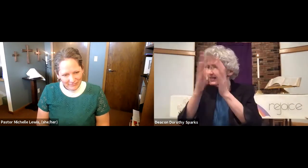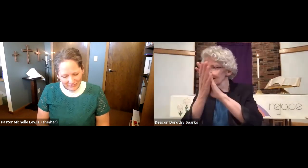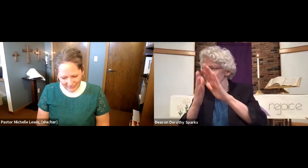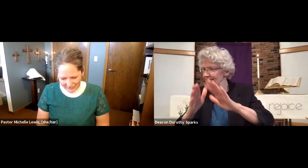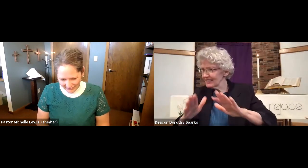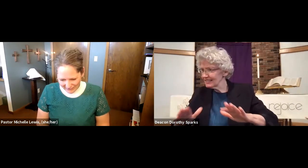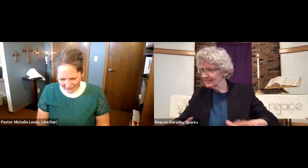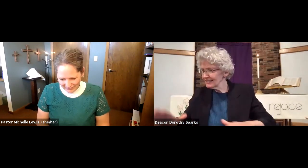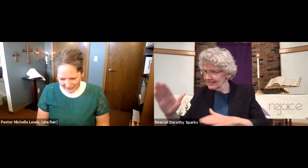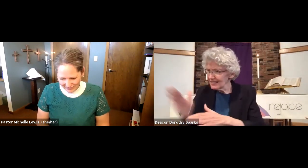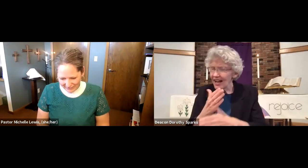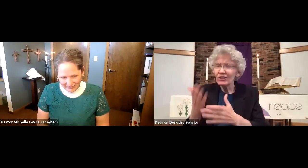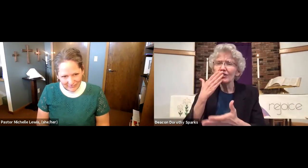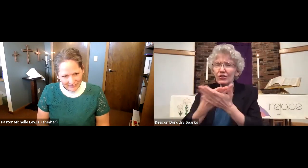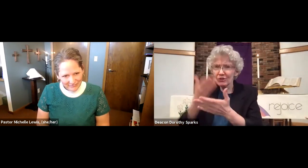Go in peace.